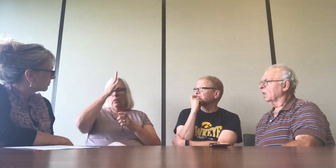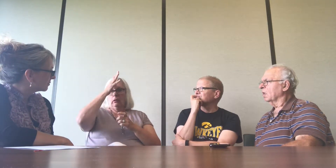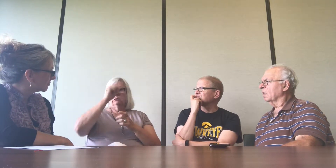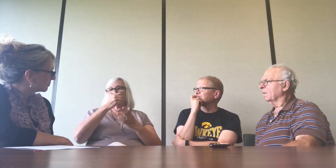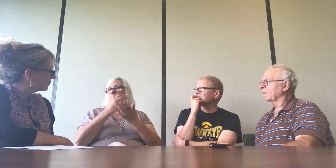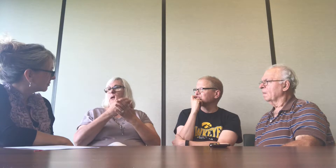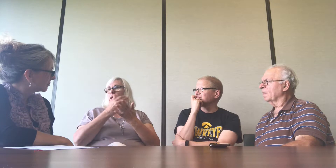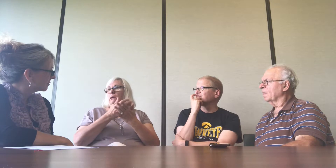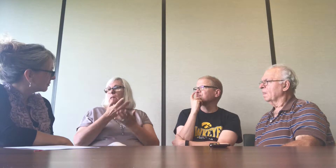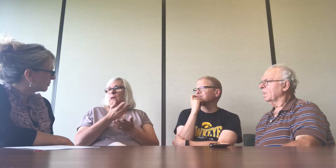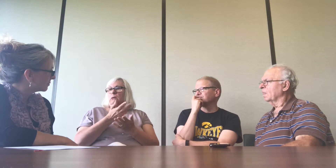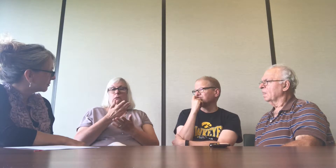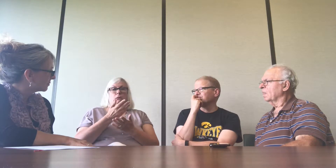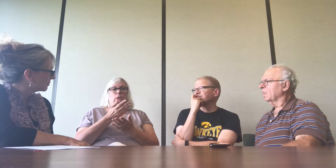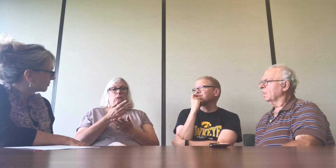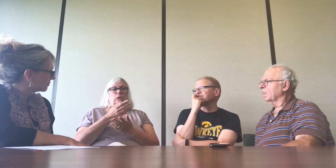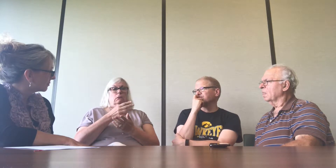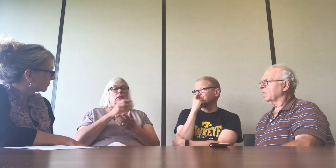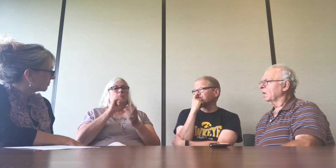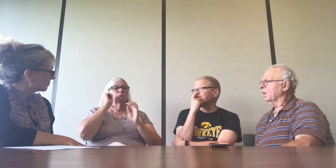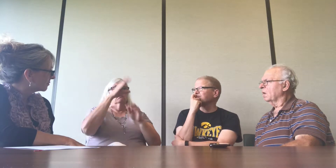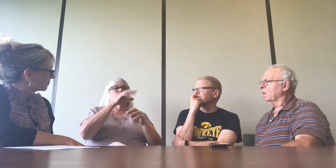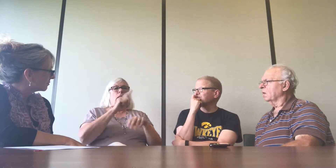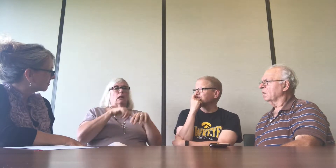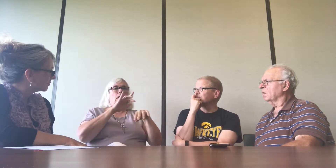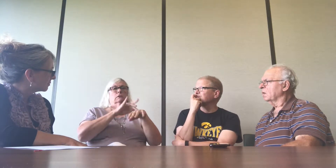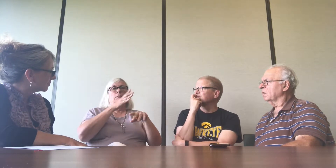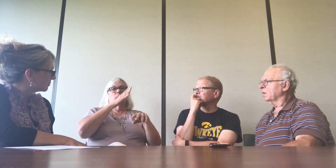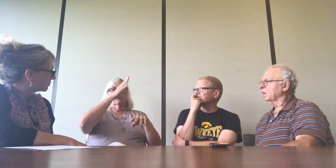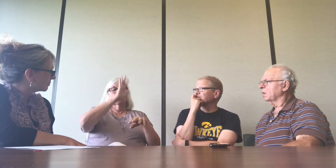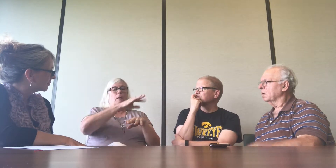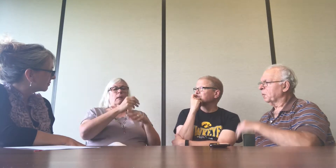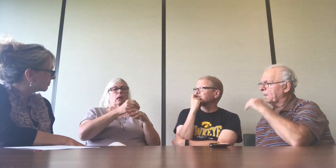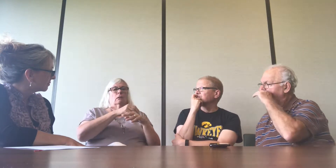control thing, trying to control their parents and their money.